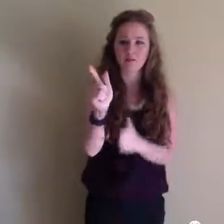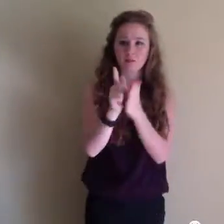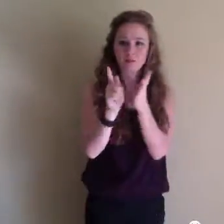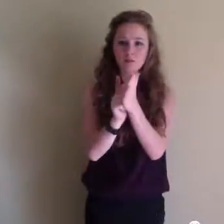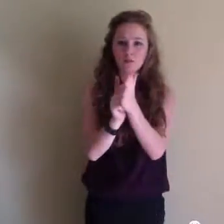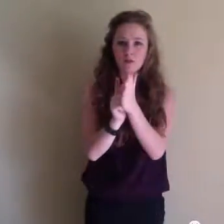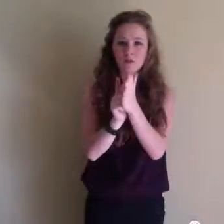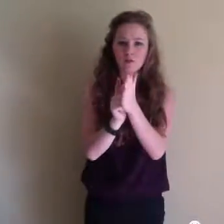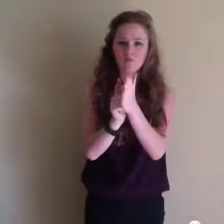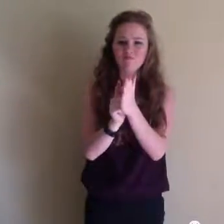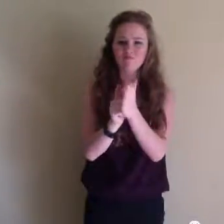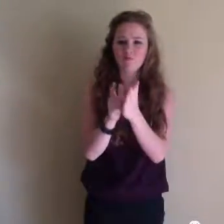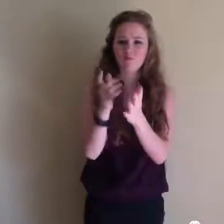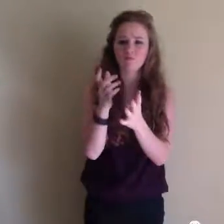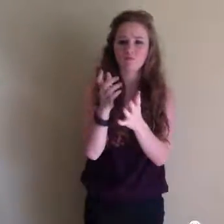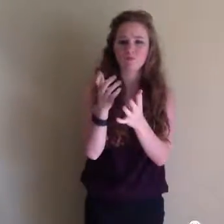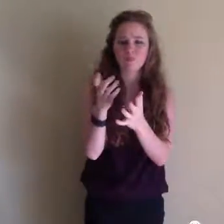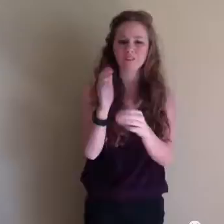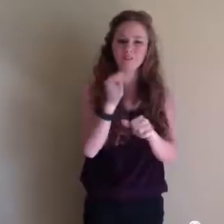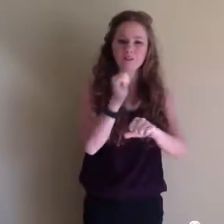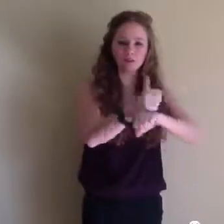So the Stamp Act